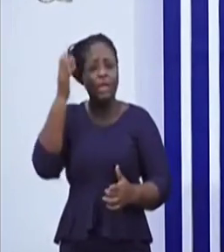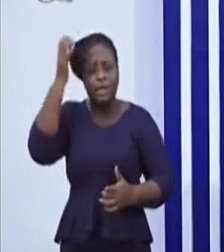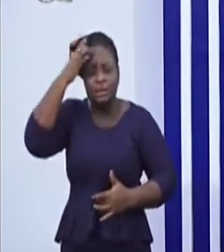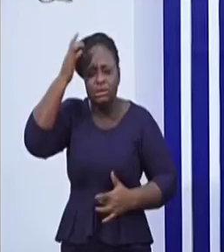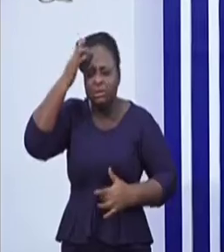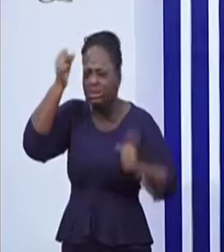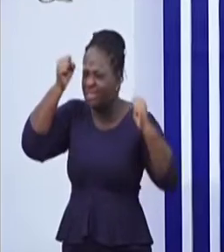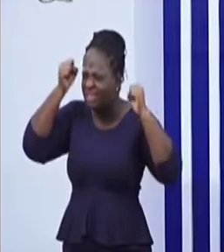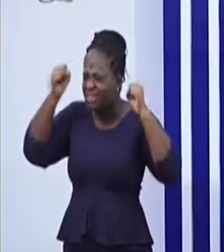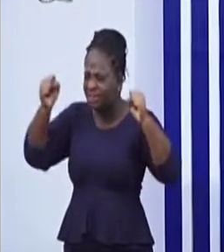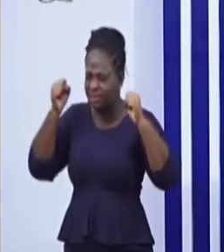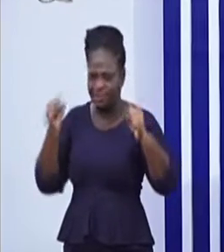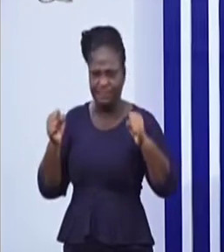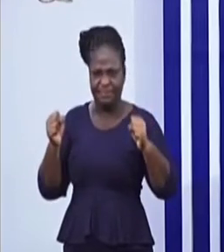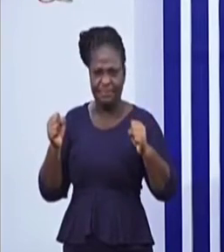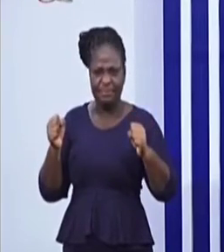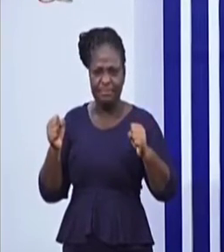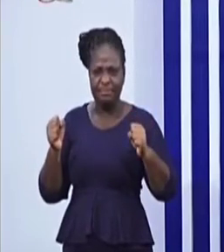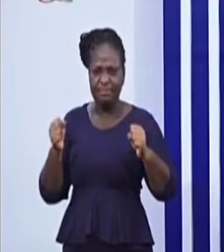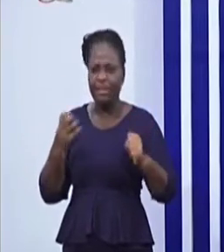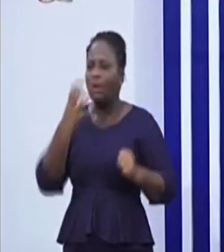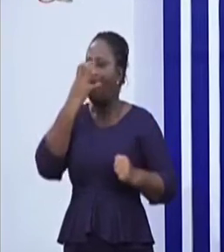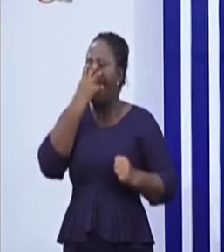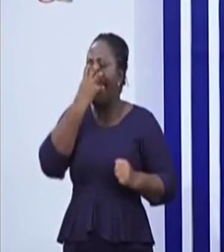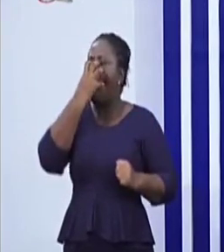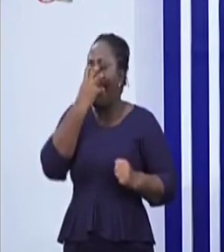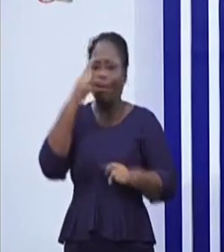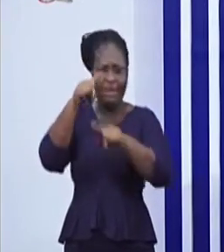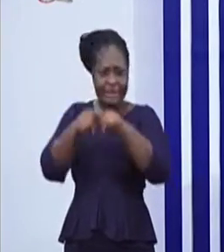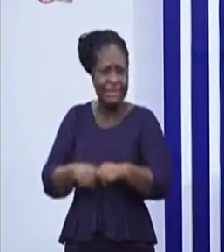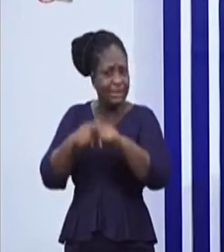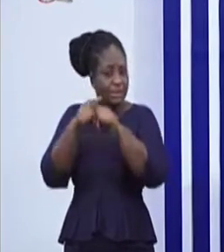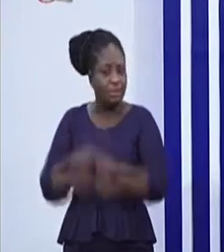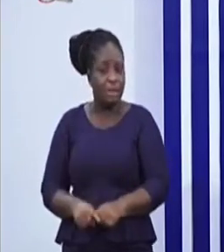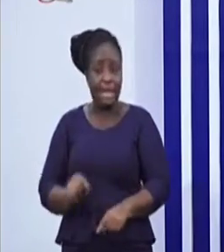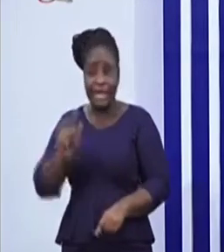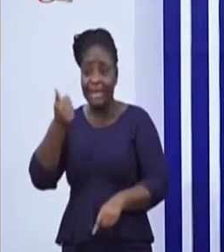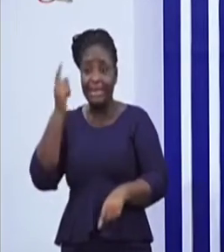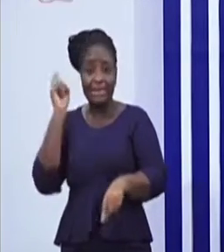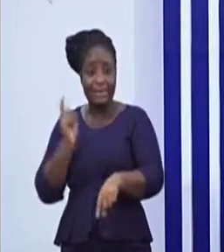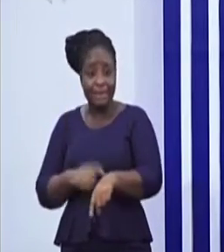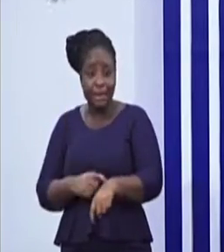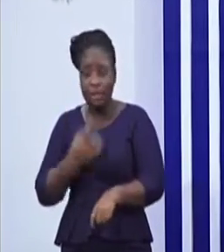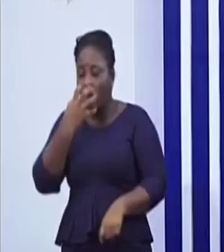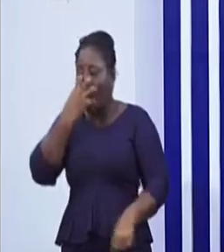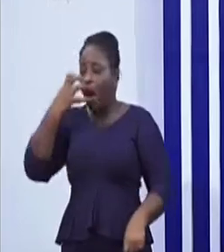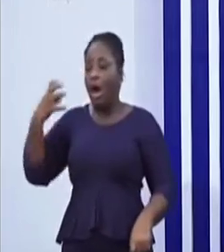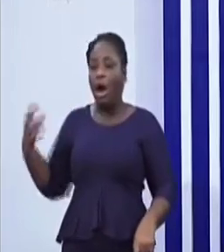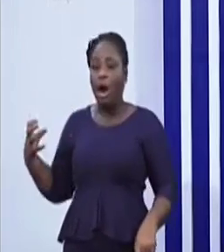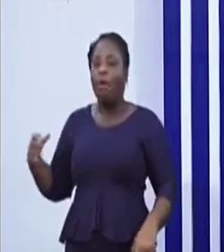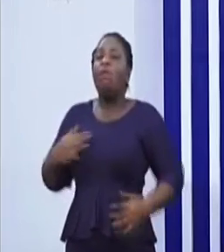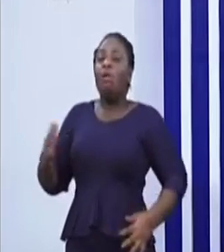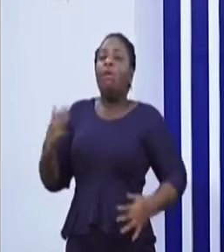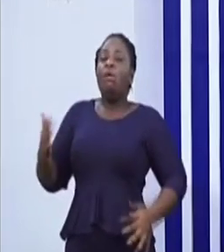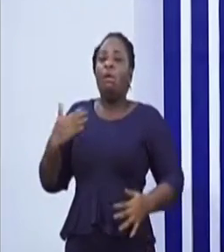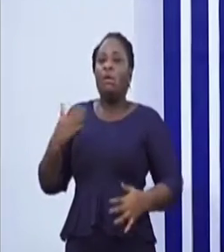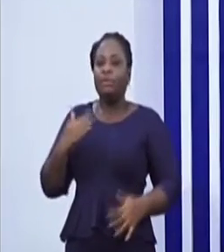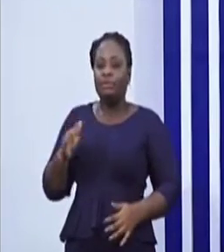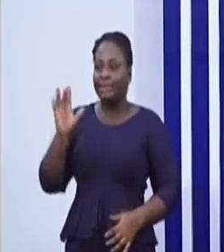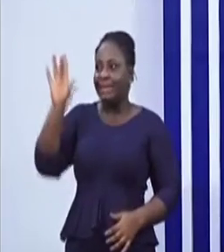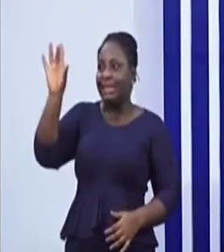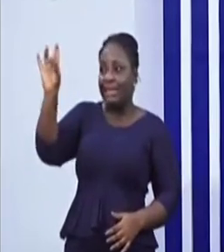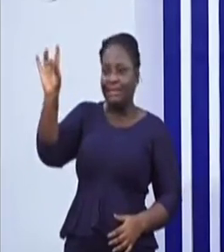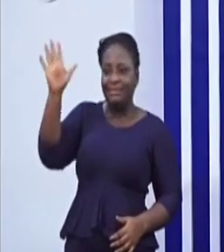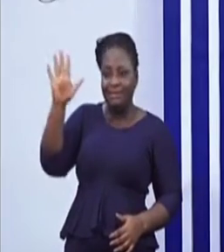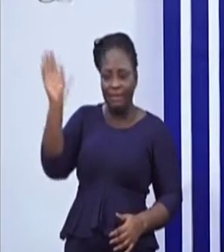was such that she was oxygen dependent. Anytime the patient was off oxygen, the saturation was